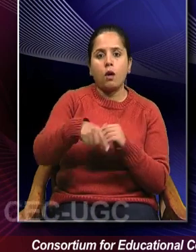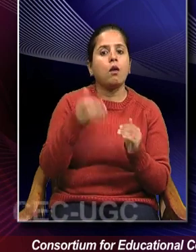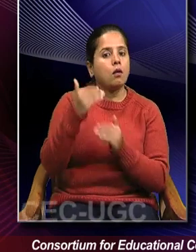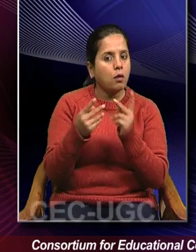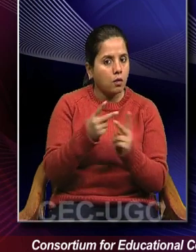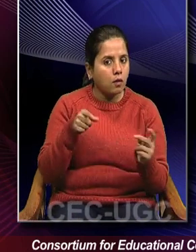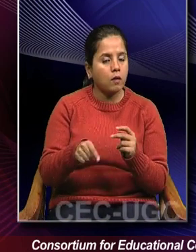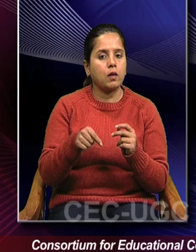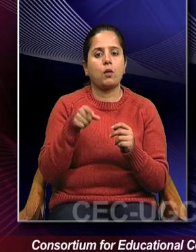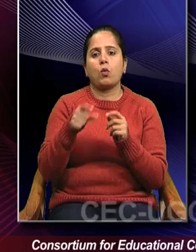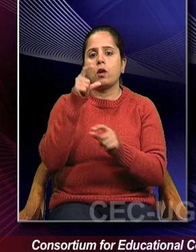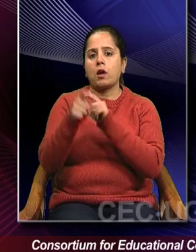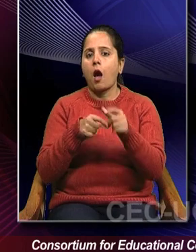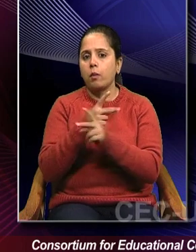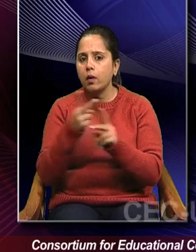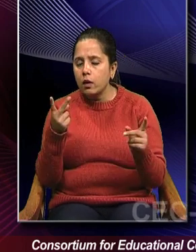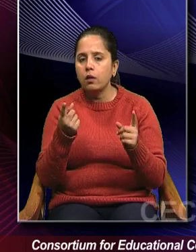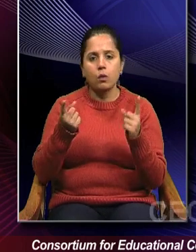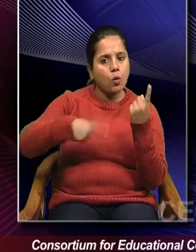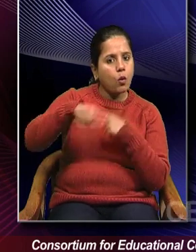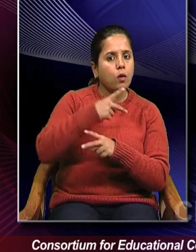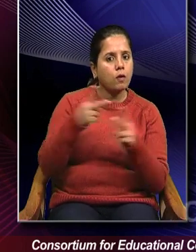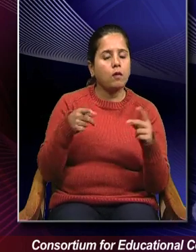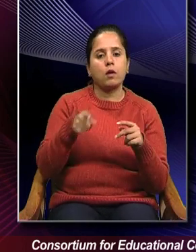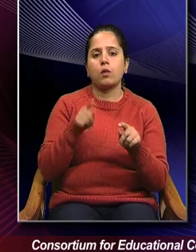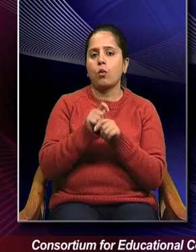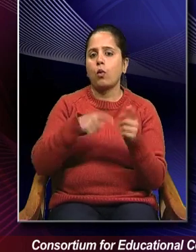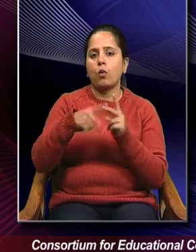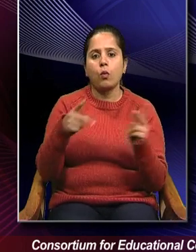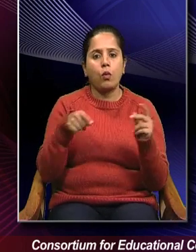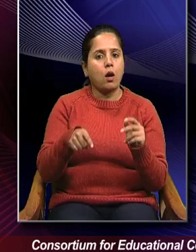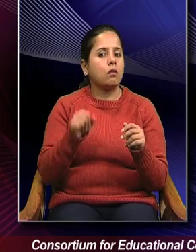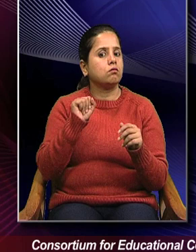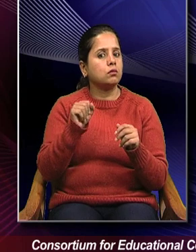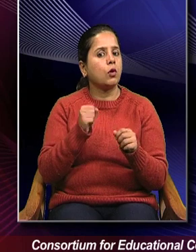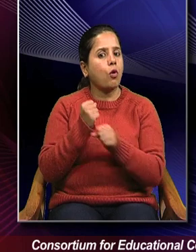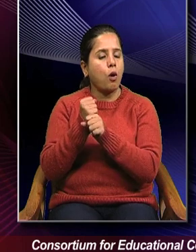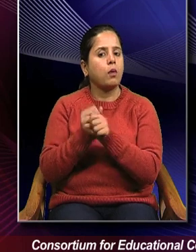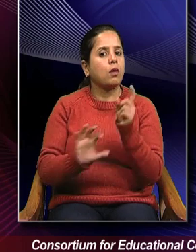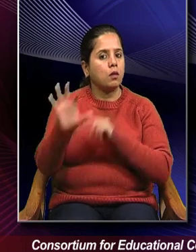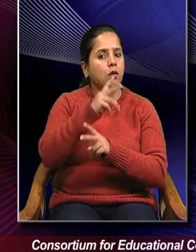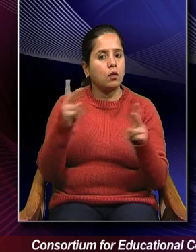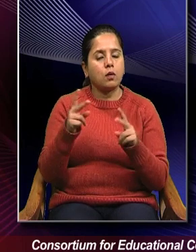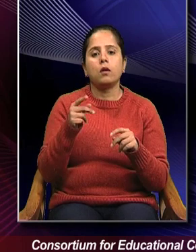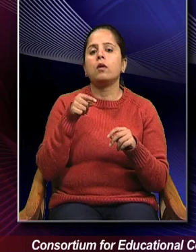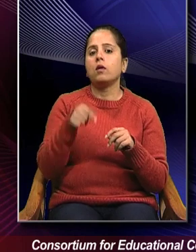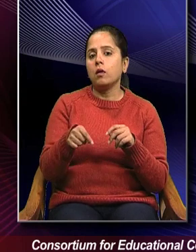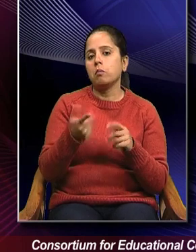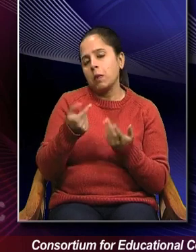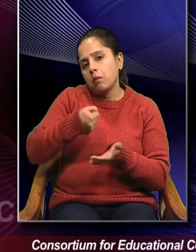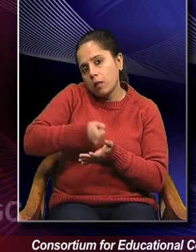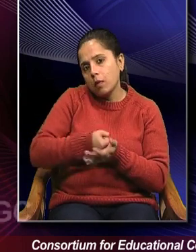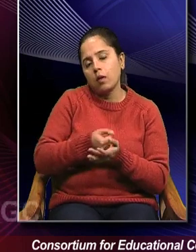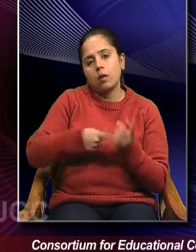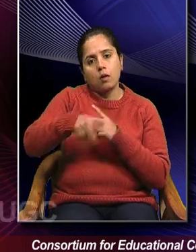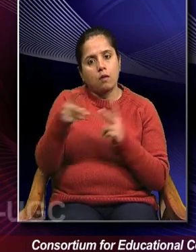by the chartered companies as well, and this worked to the advantage of the state, as it was at a minimum cost.